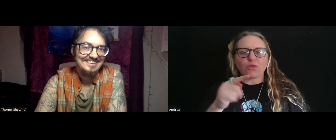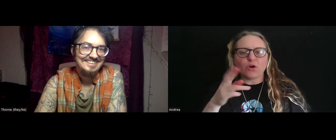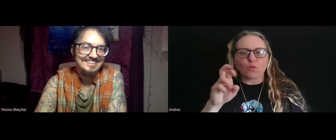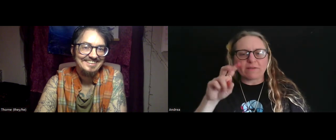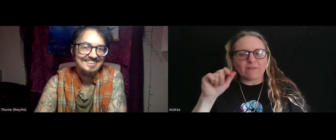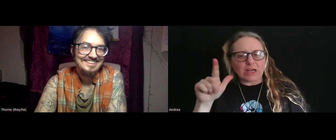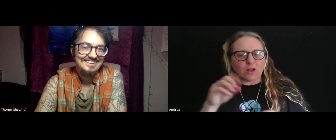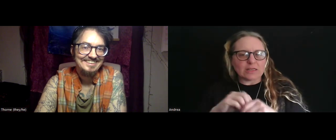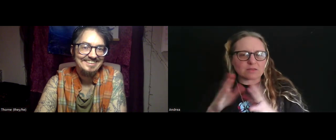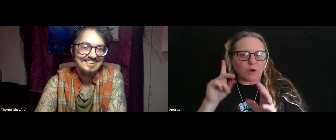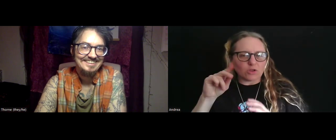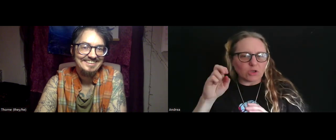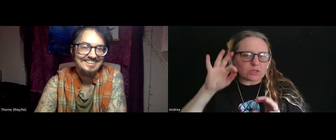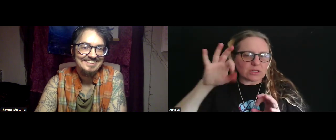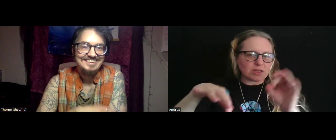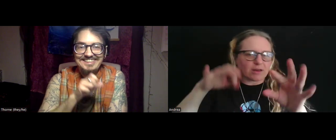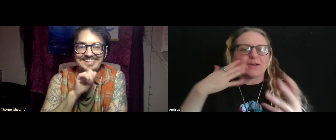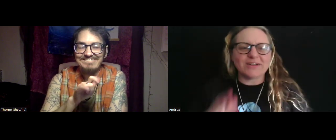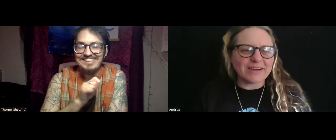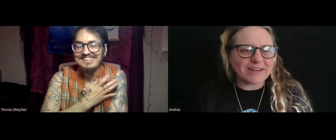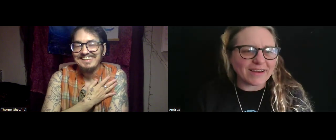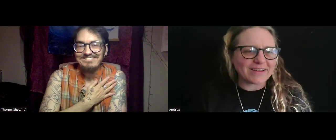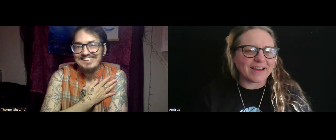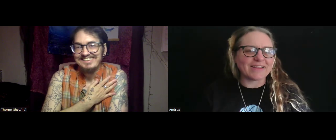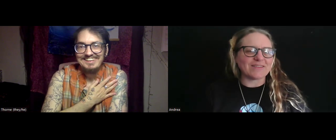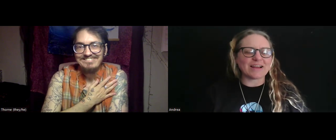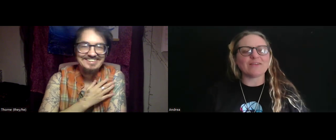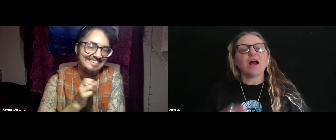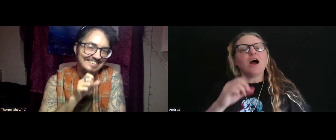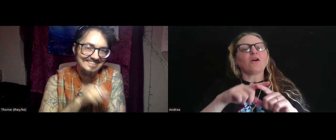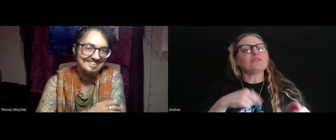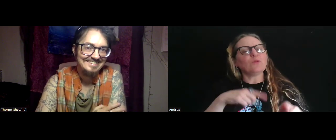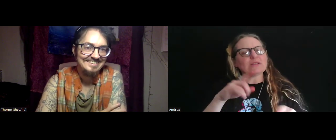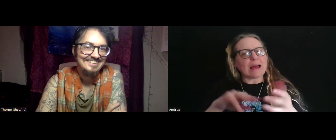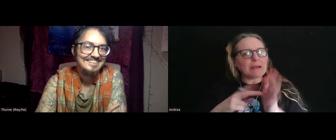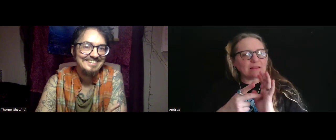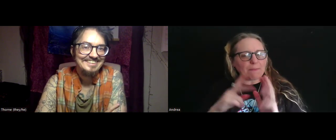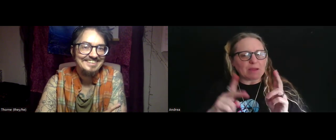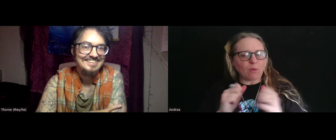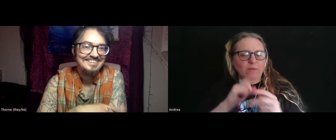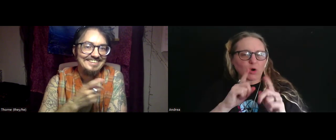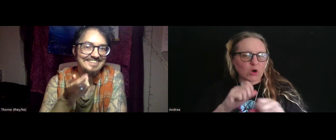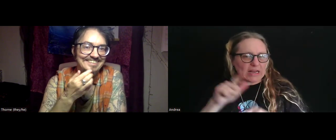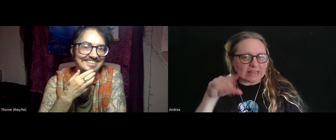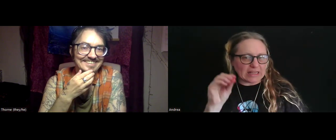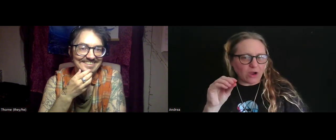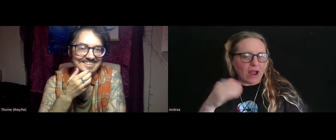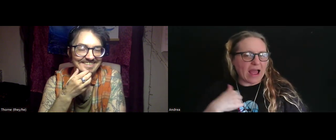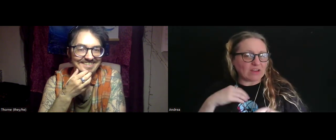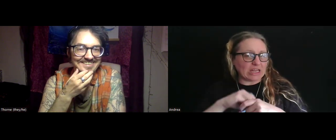the reveal in small doses. I don't know. Yeah, yeah, I love it. I love it. Okay, so does that mean that people with Mercury in Leo have it in